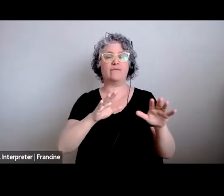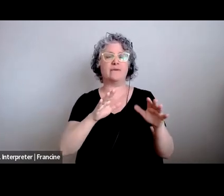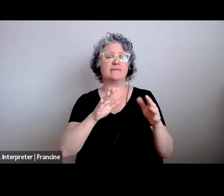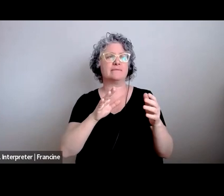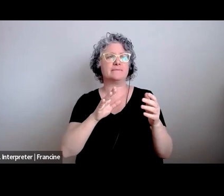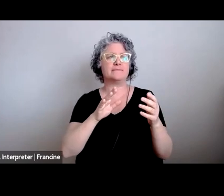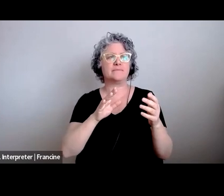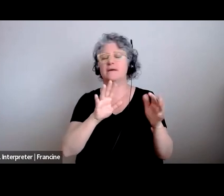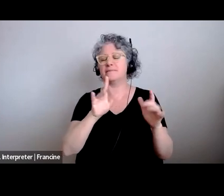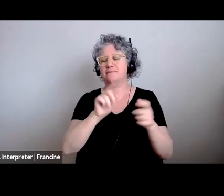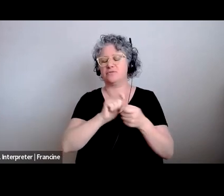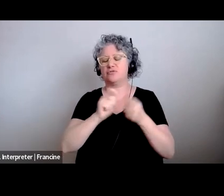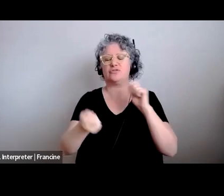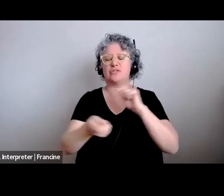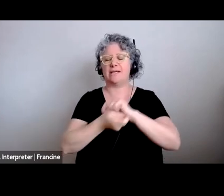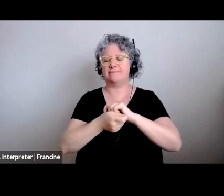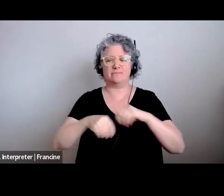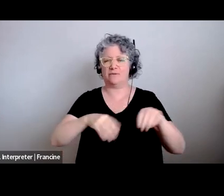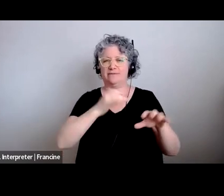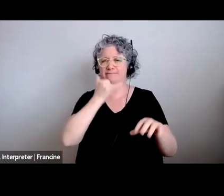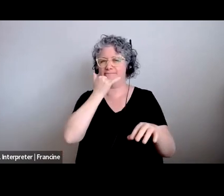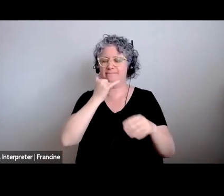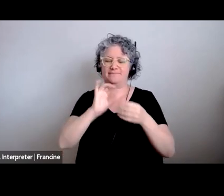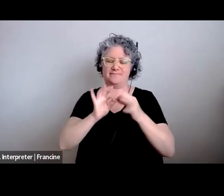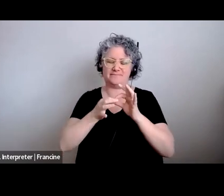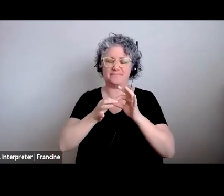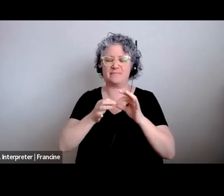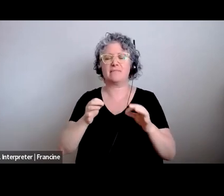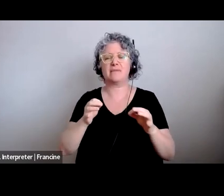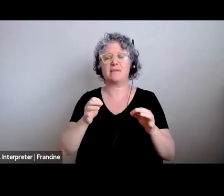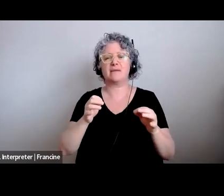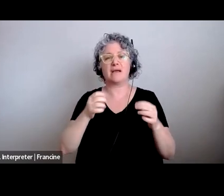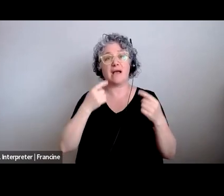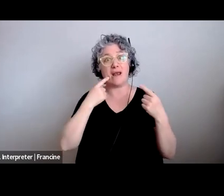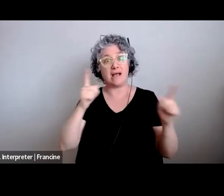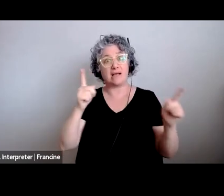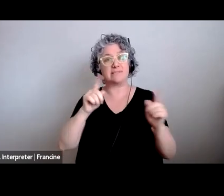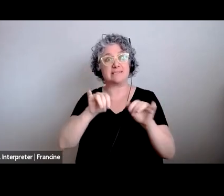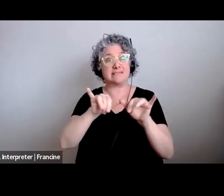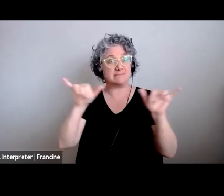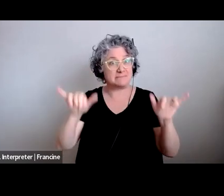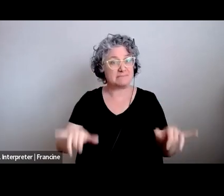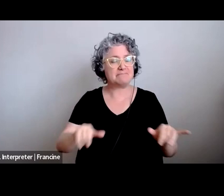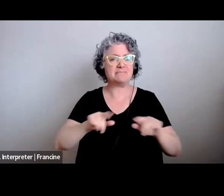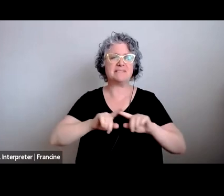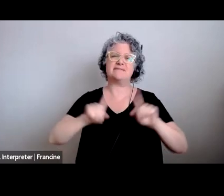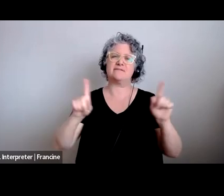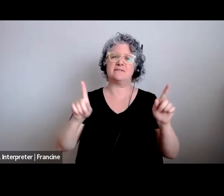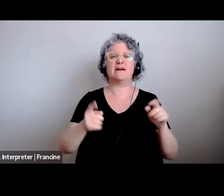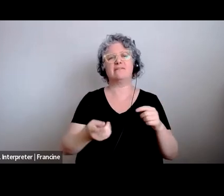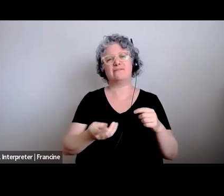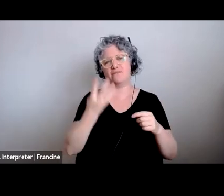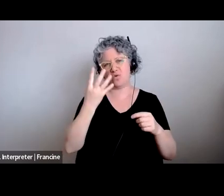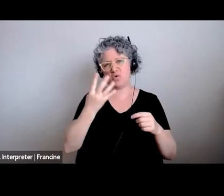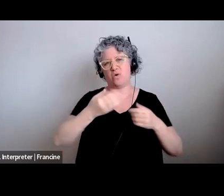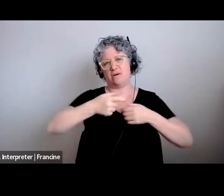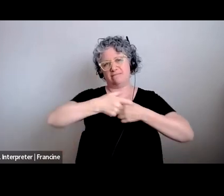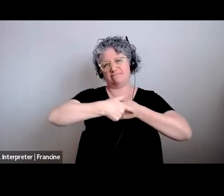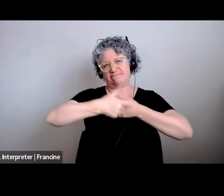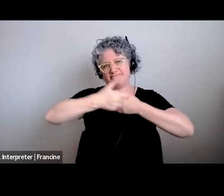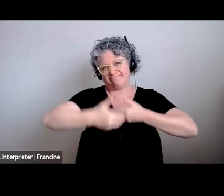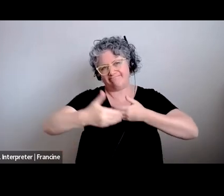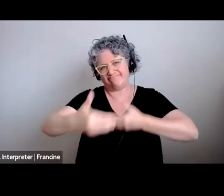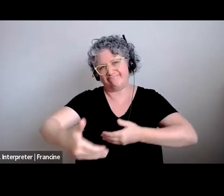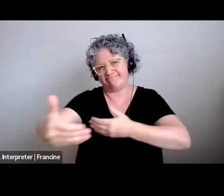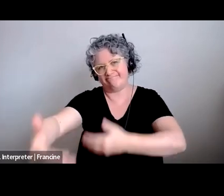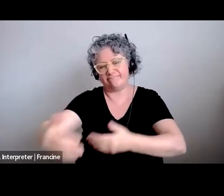flow of programming announcements, so that we're announcing our season in 4 arcs. And in doing that, we essentially